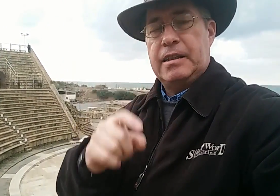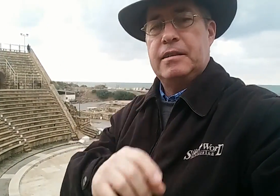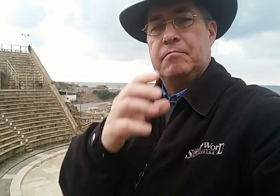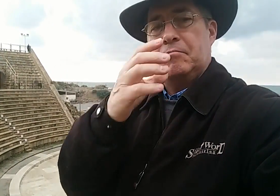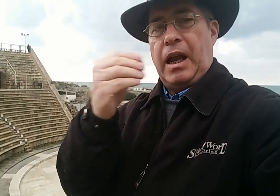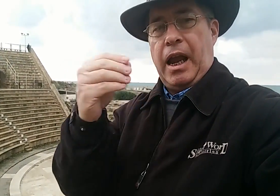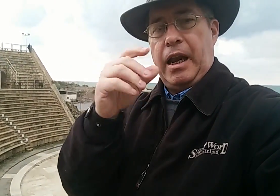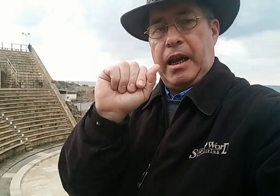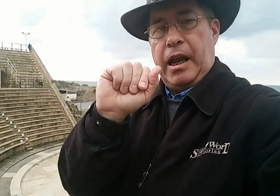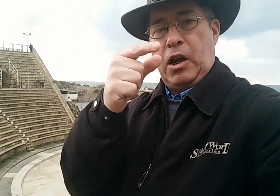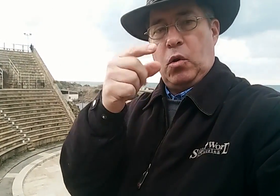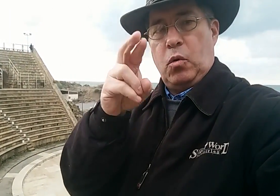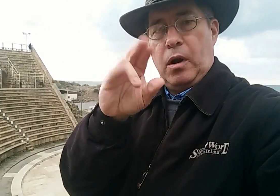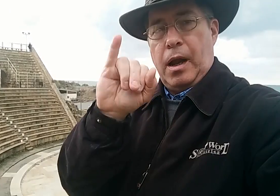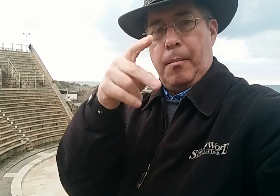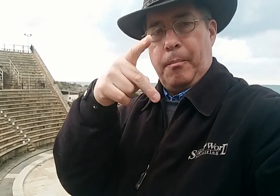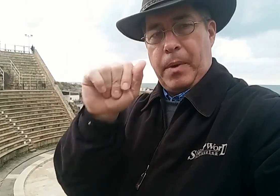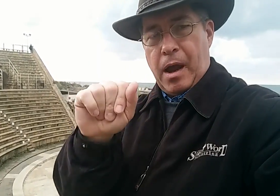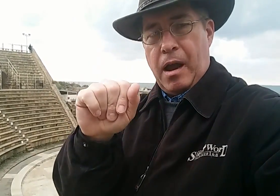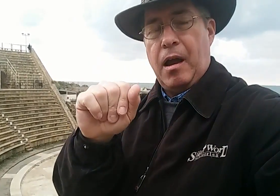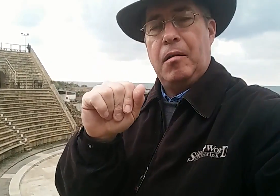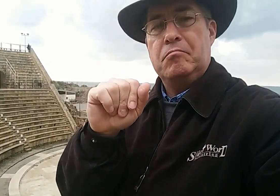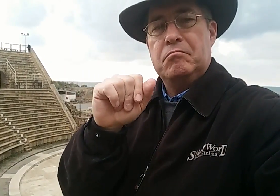before Felix, before Agrippa.